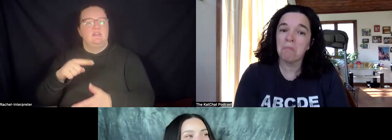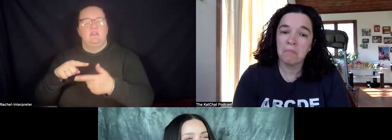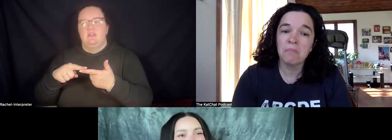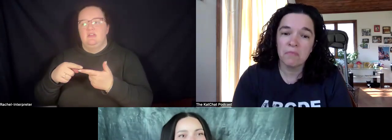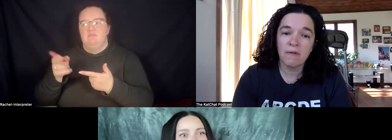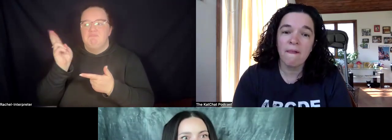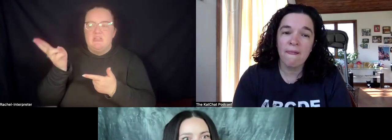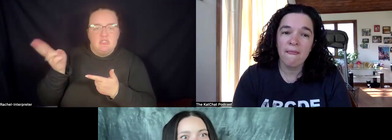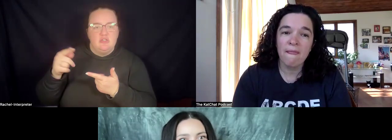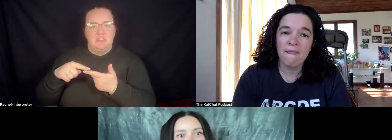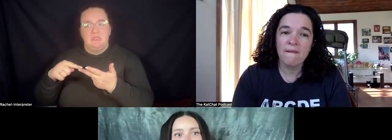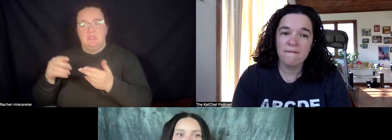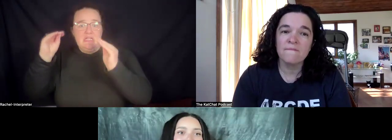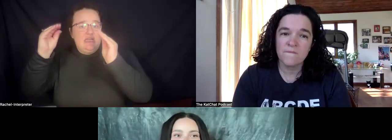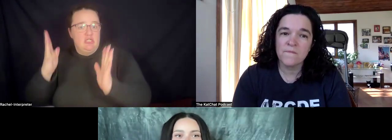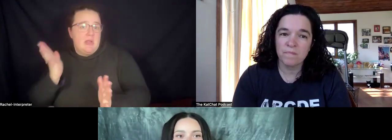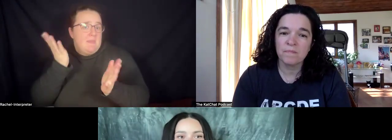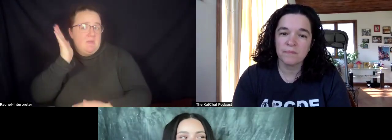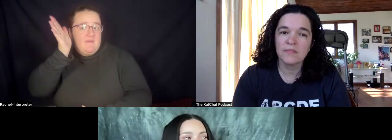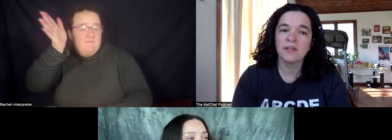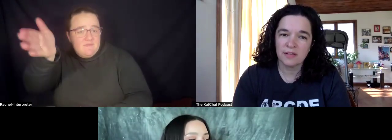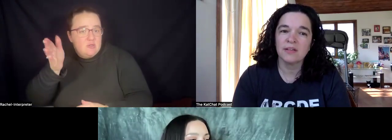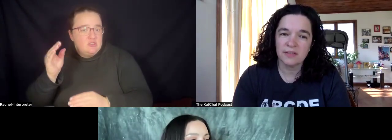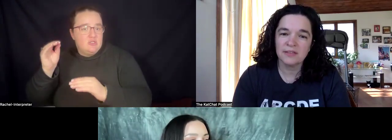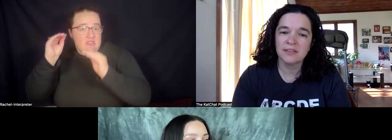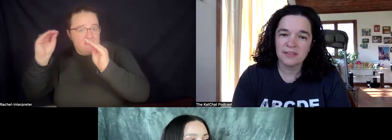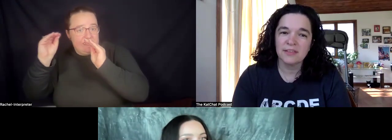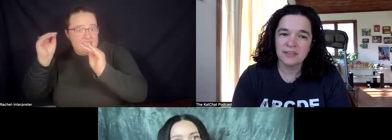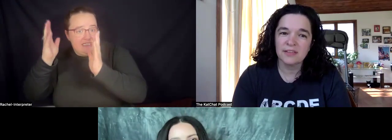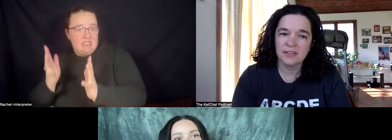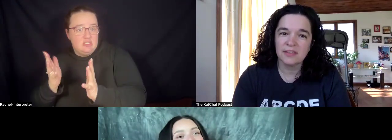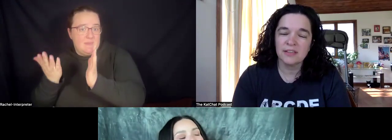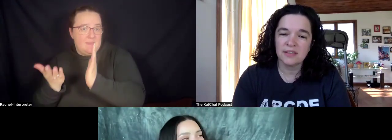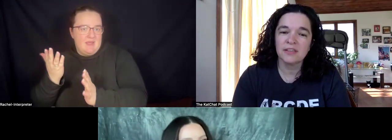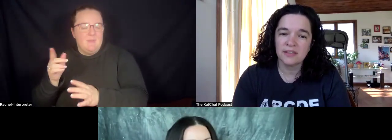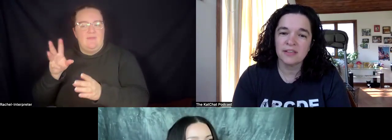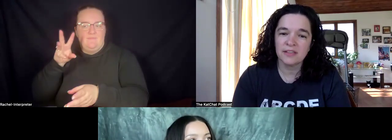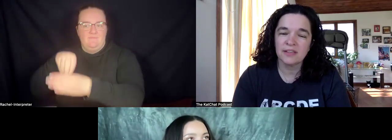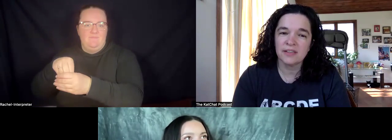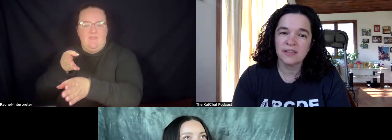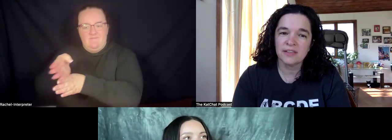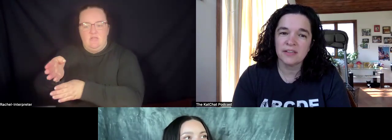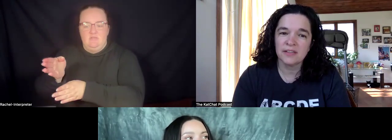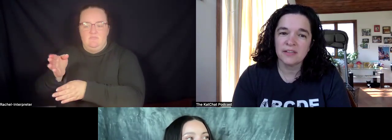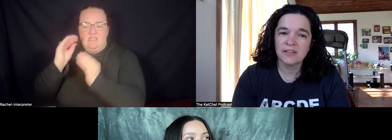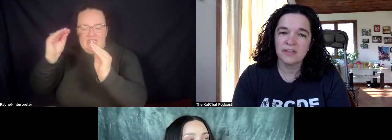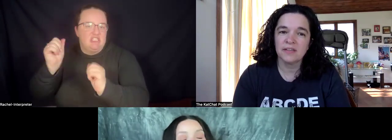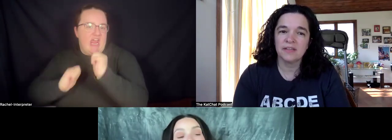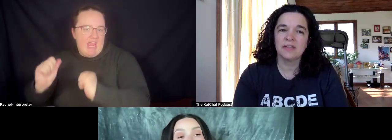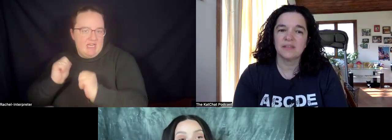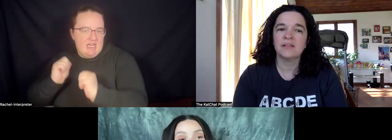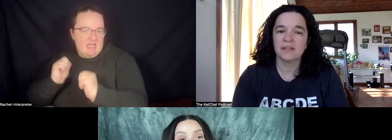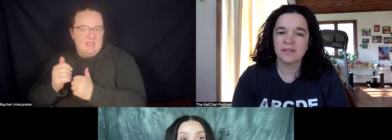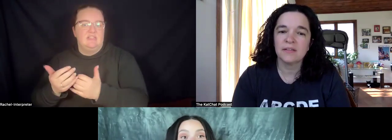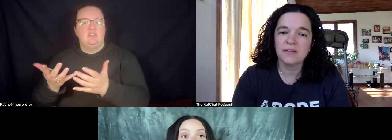I think I do want to teach down the road, but it would be in the field of acting, and I want to produce and really spread